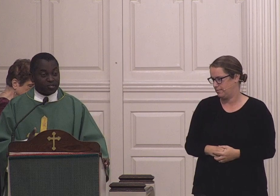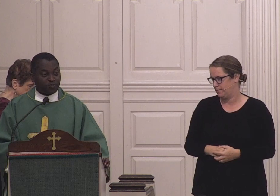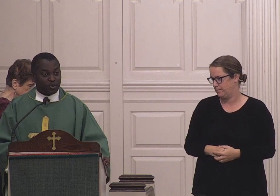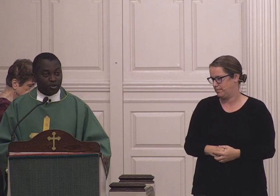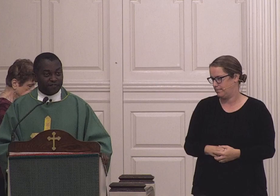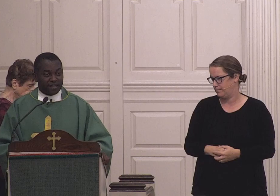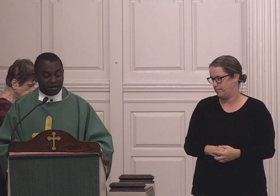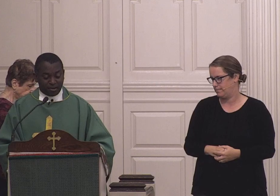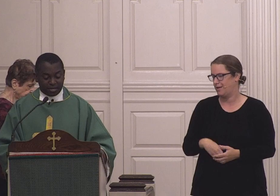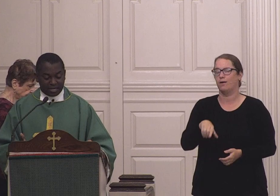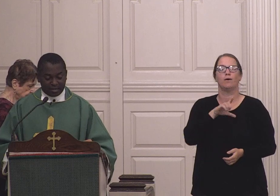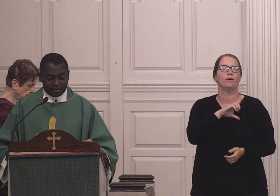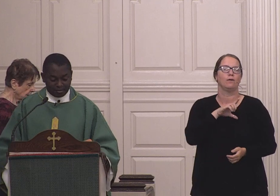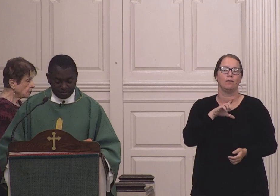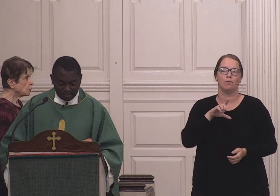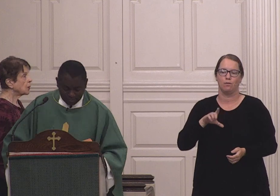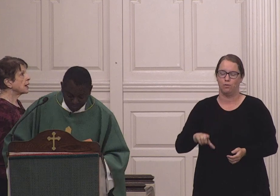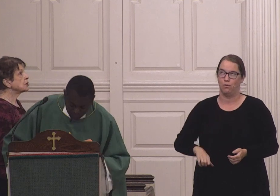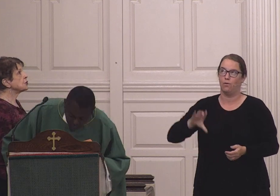The Gospel of the Lord.